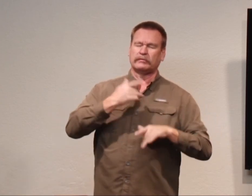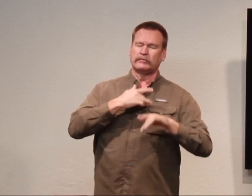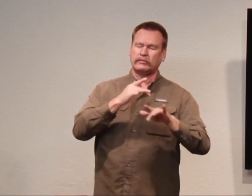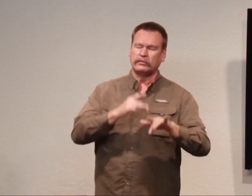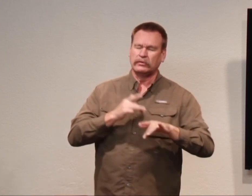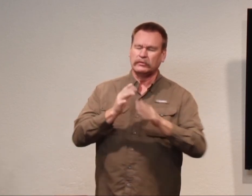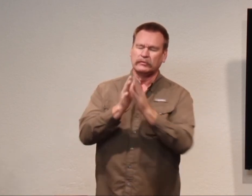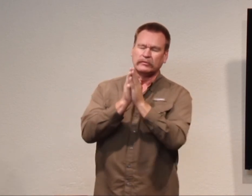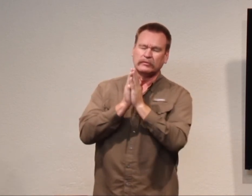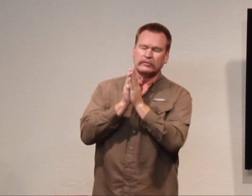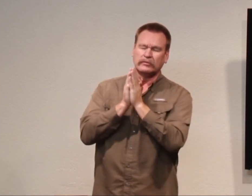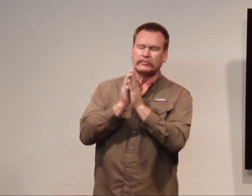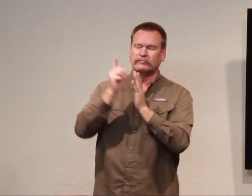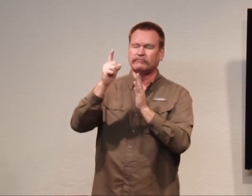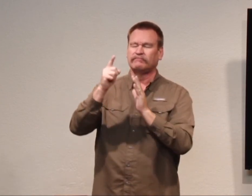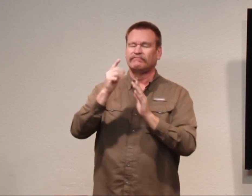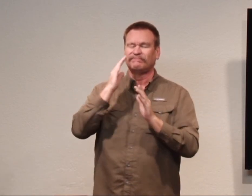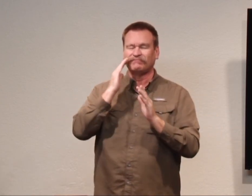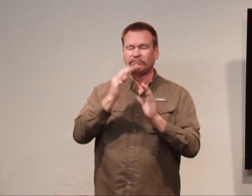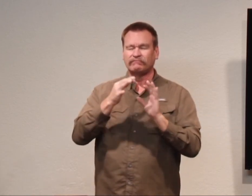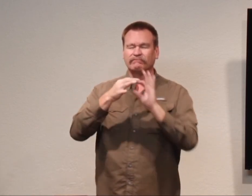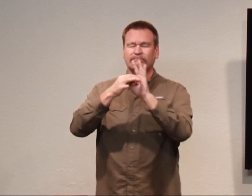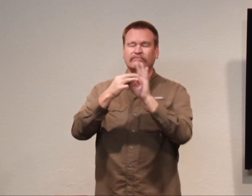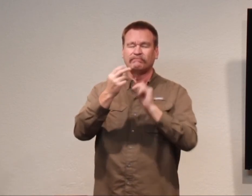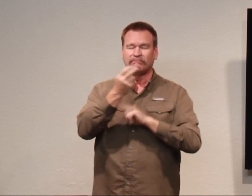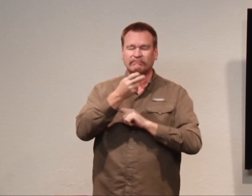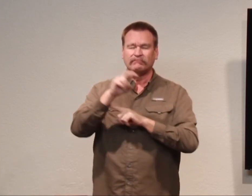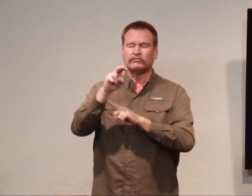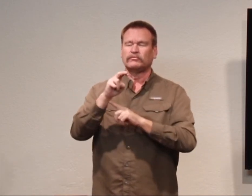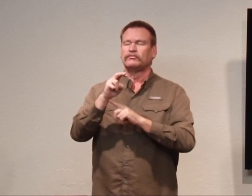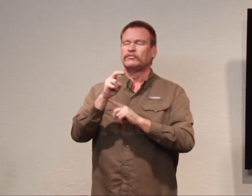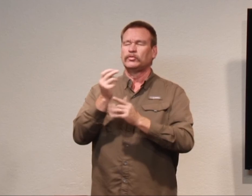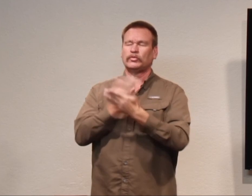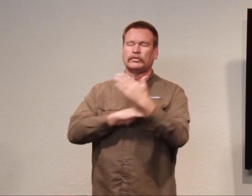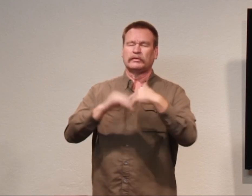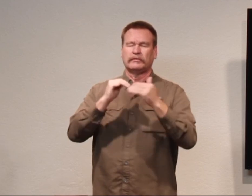that you would just comfort and strengthen him.